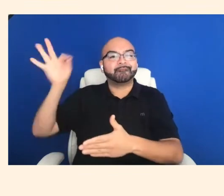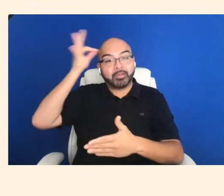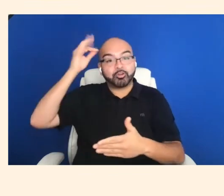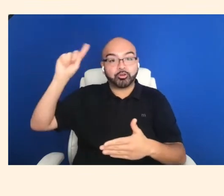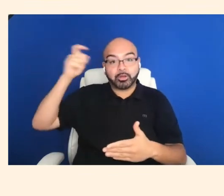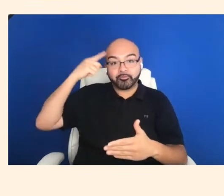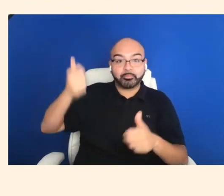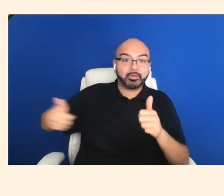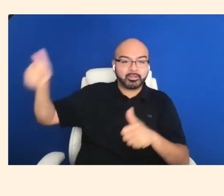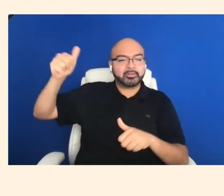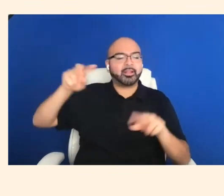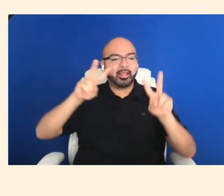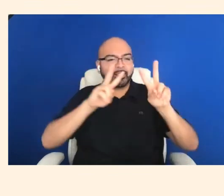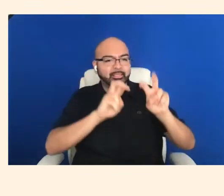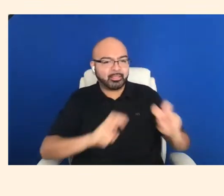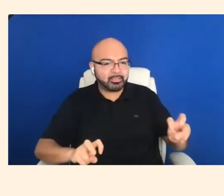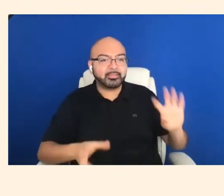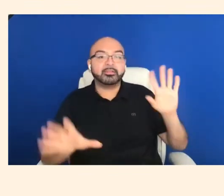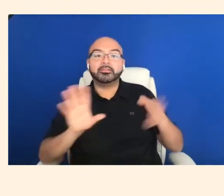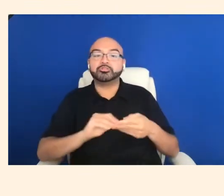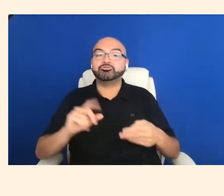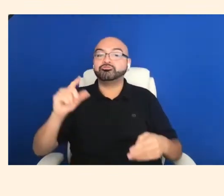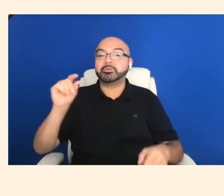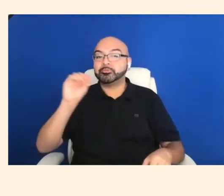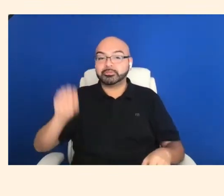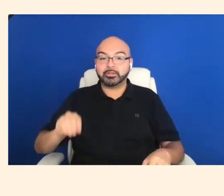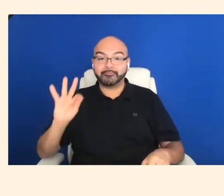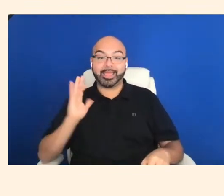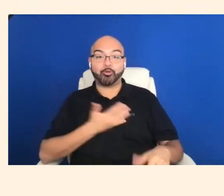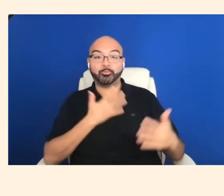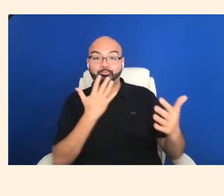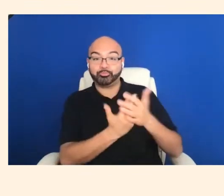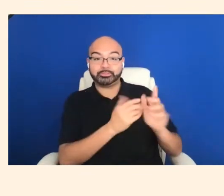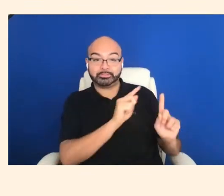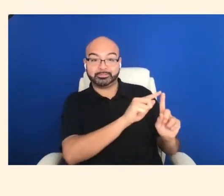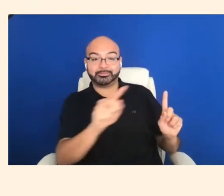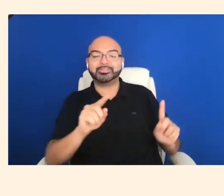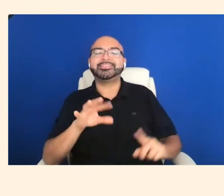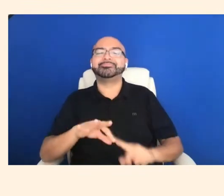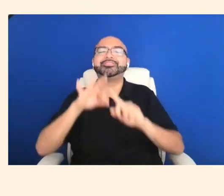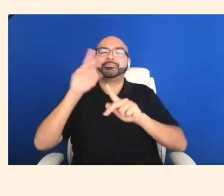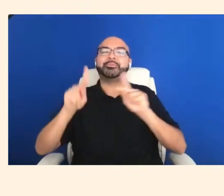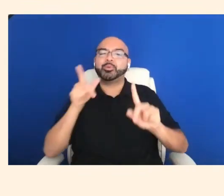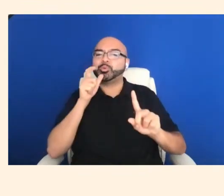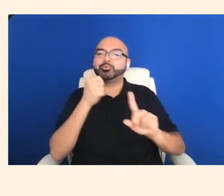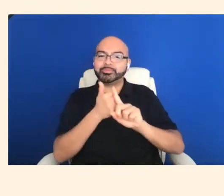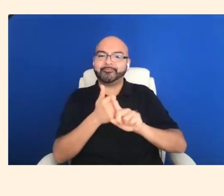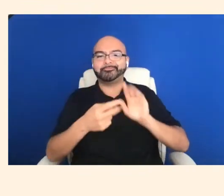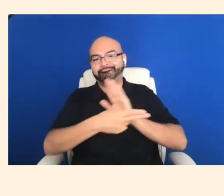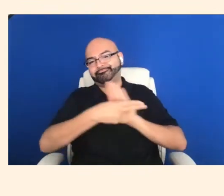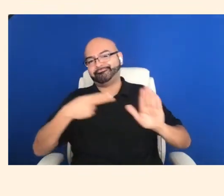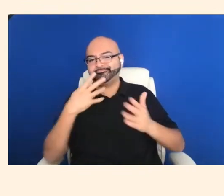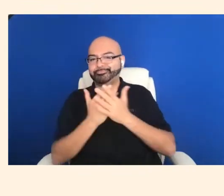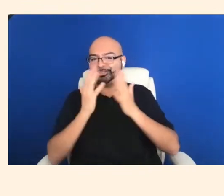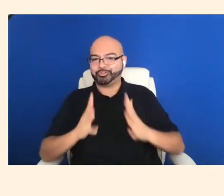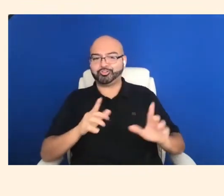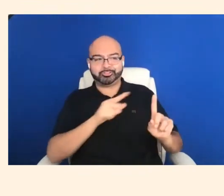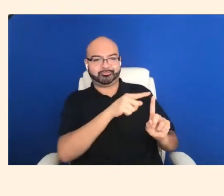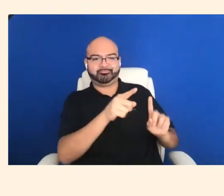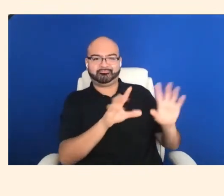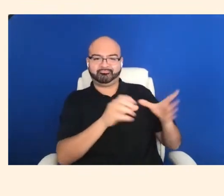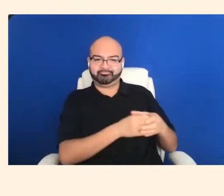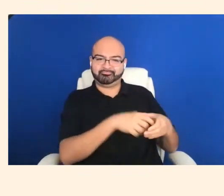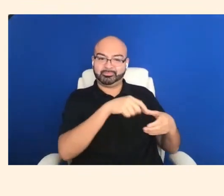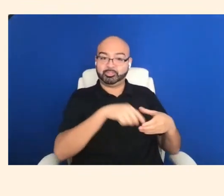about 20% of our prisons, specifically people that are being deemed as prisoners in those prisons, are just